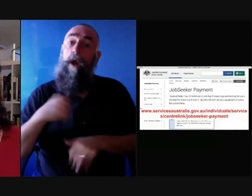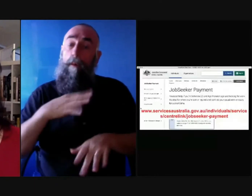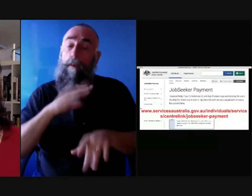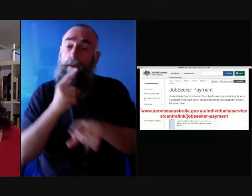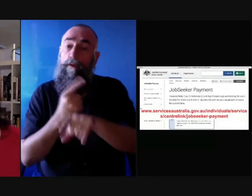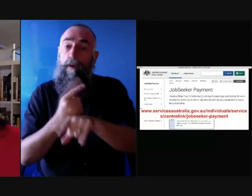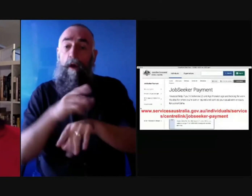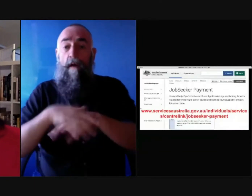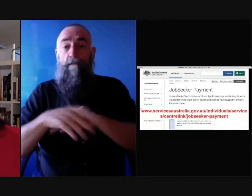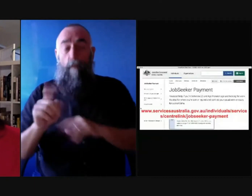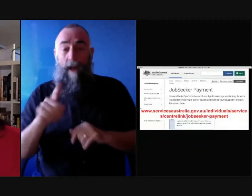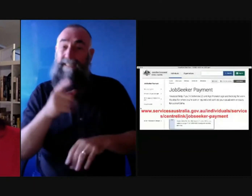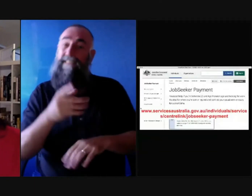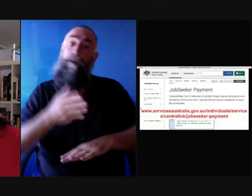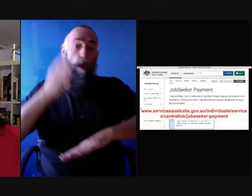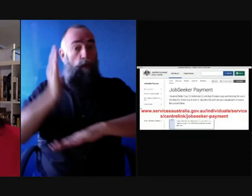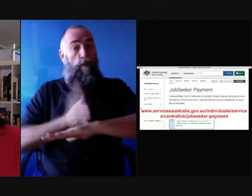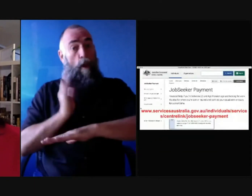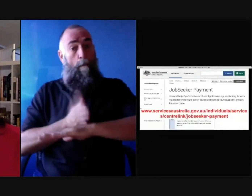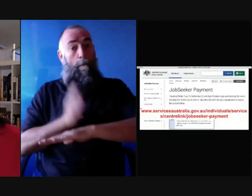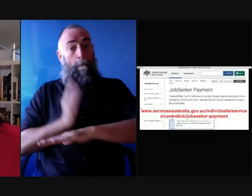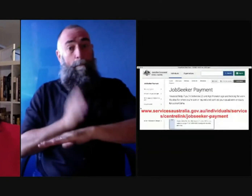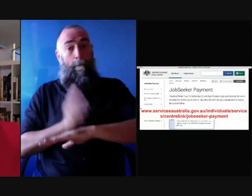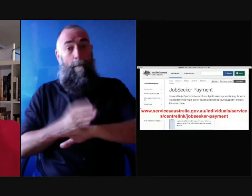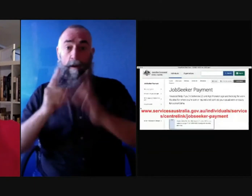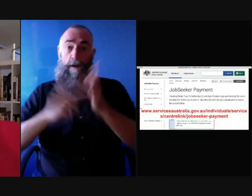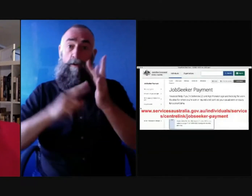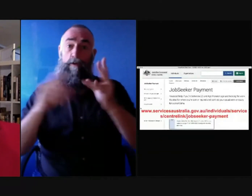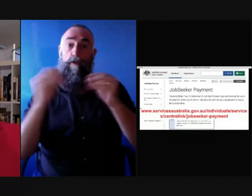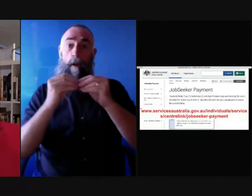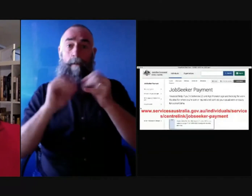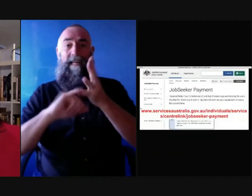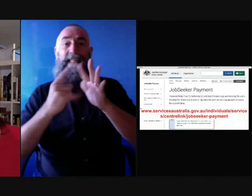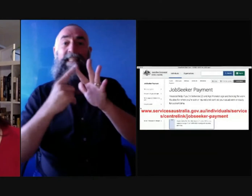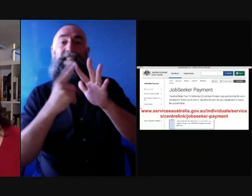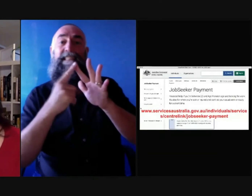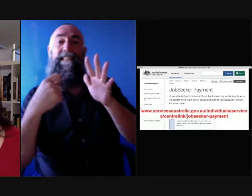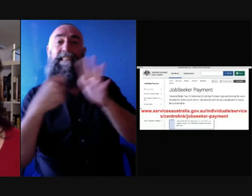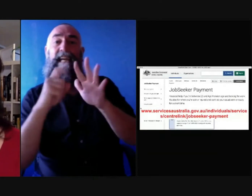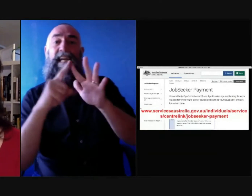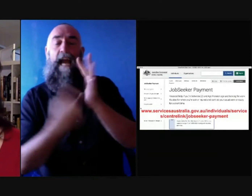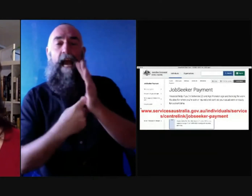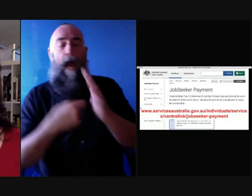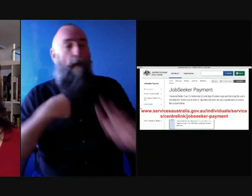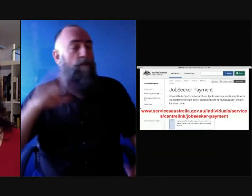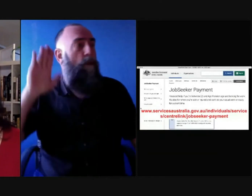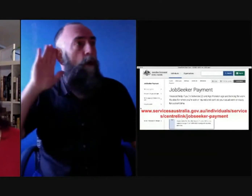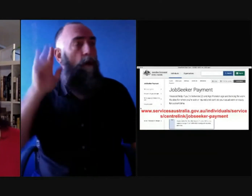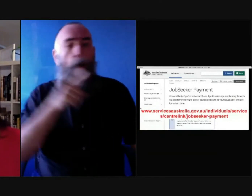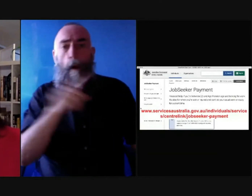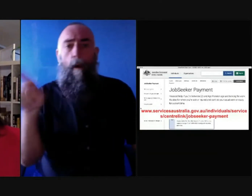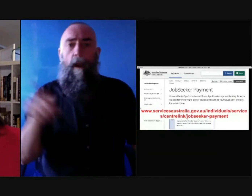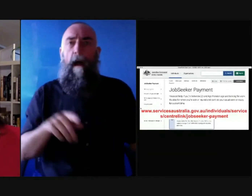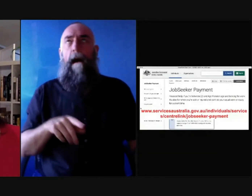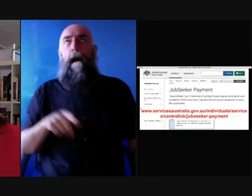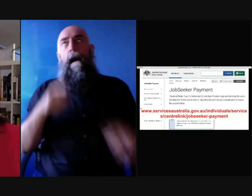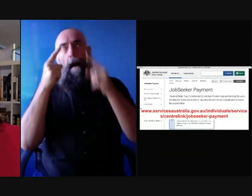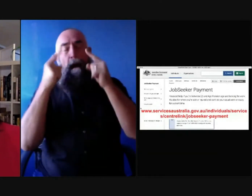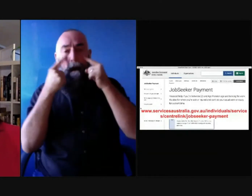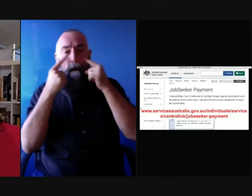Job Seeker. Oh, I just heard the collective groan of everybody watching the webinar right